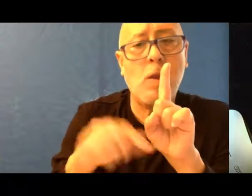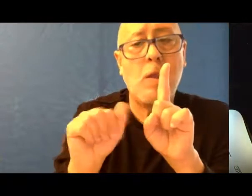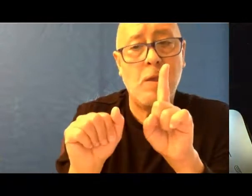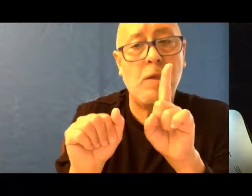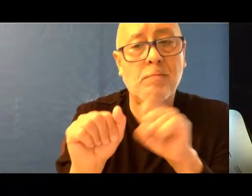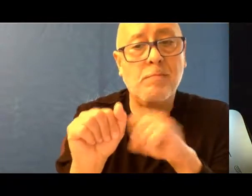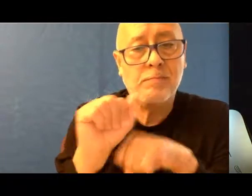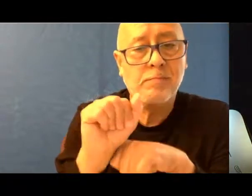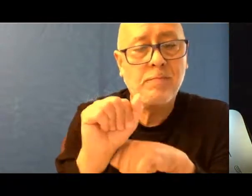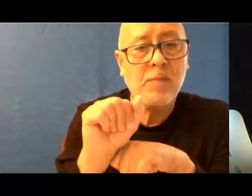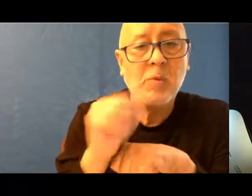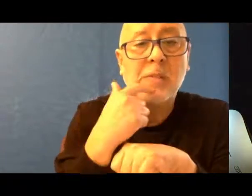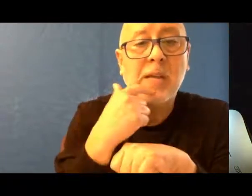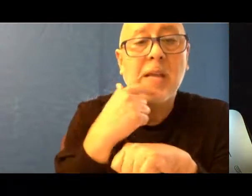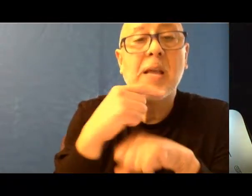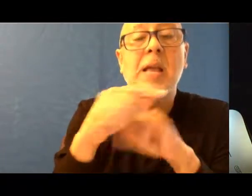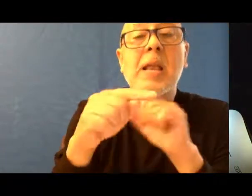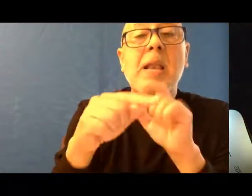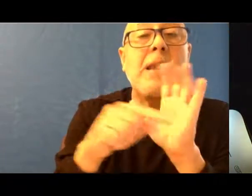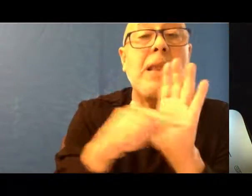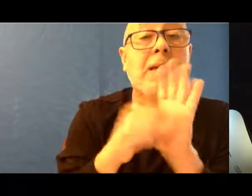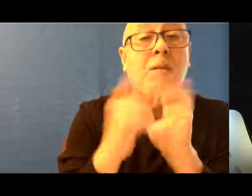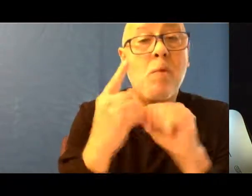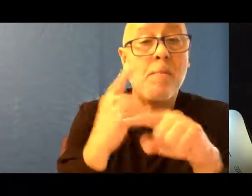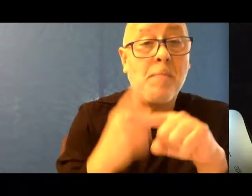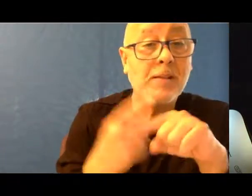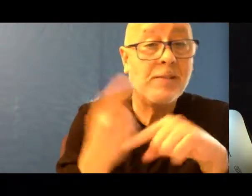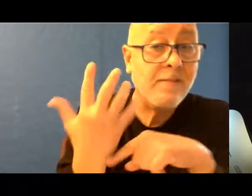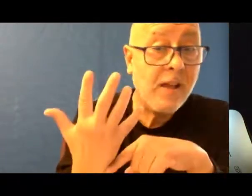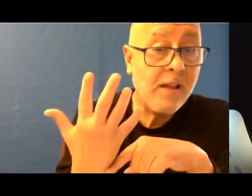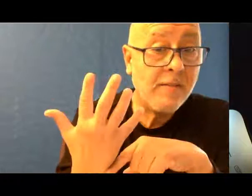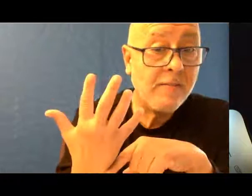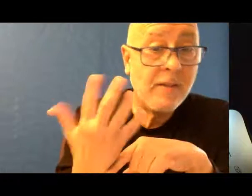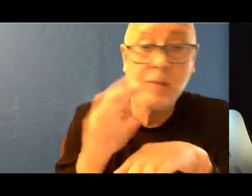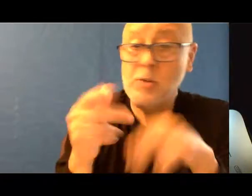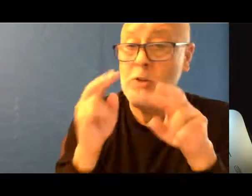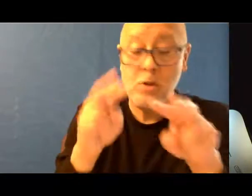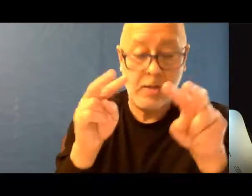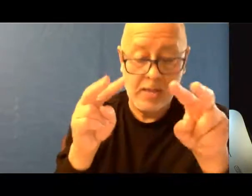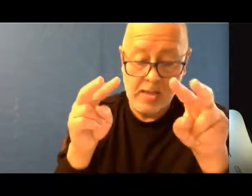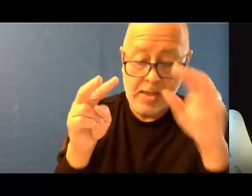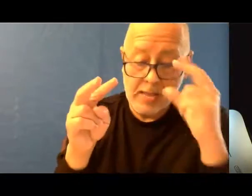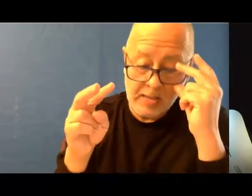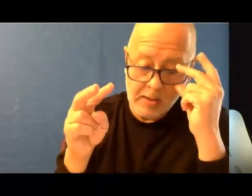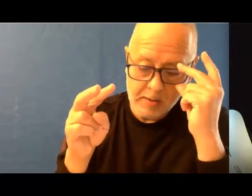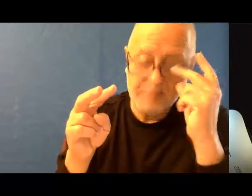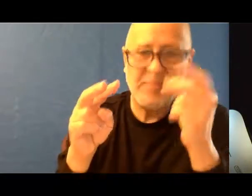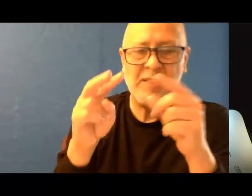So we're really saying negative 1 plus 5 if I'm just looking at the coefficients. A negative